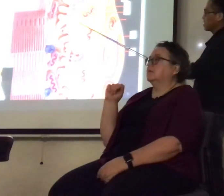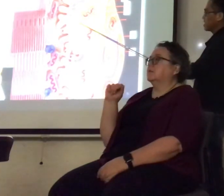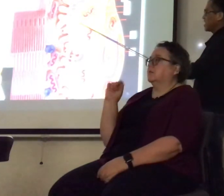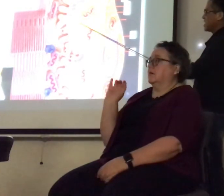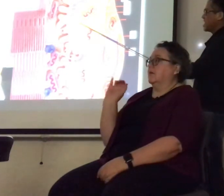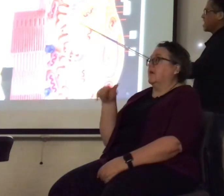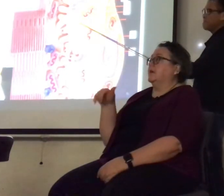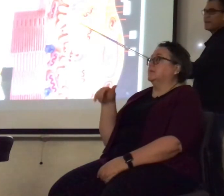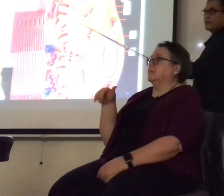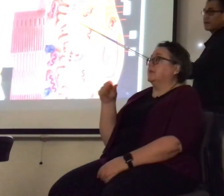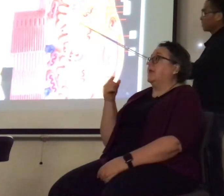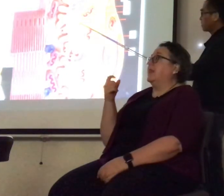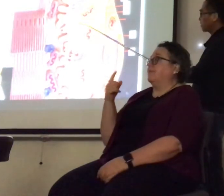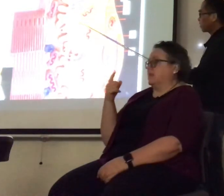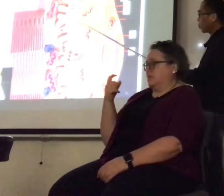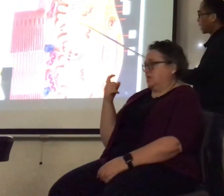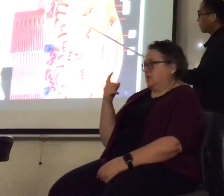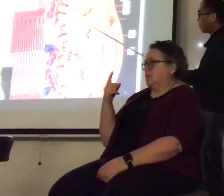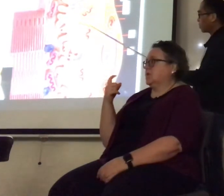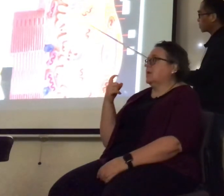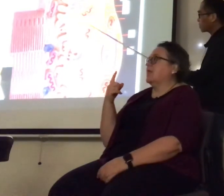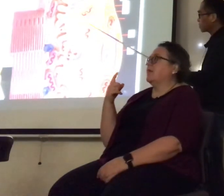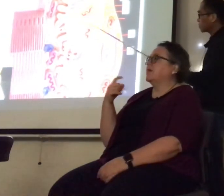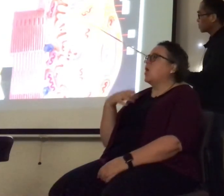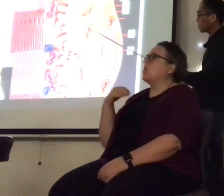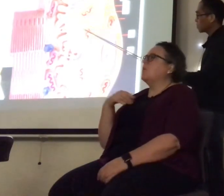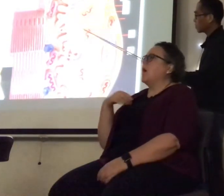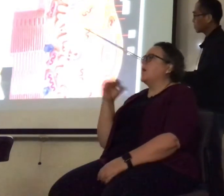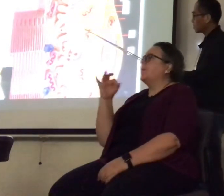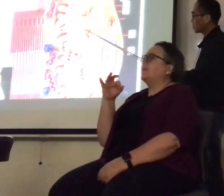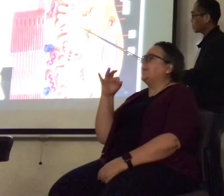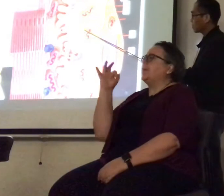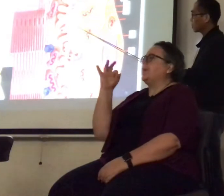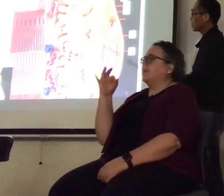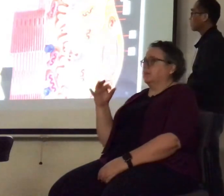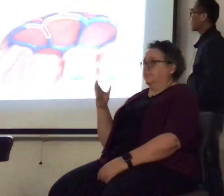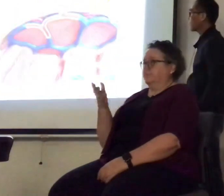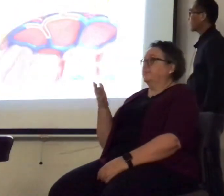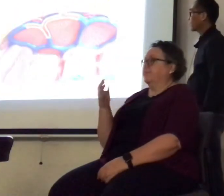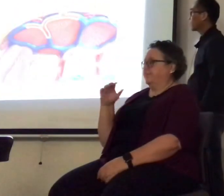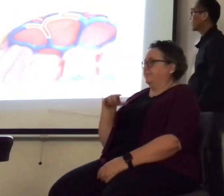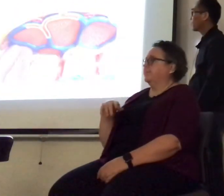That's 11. Little white balls.